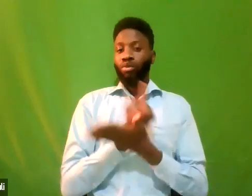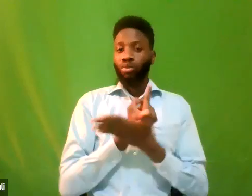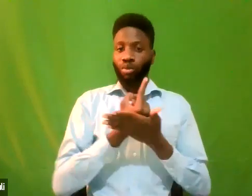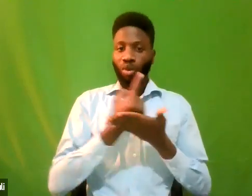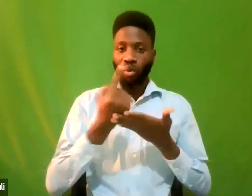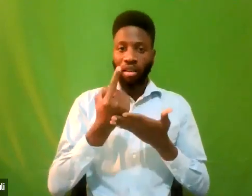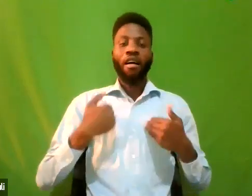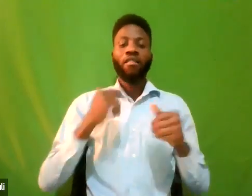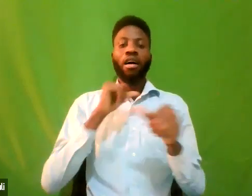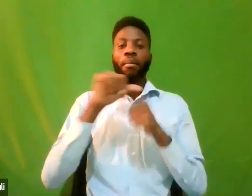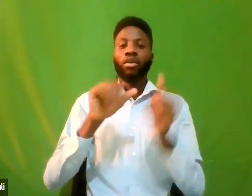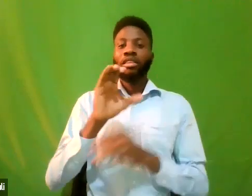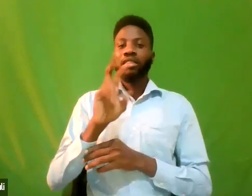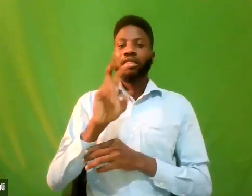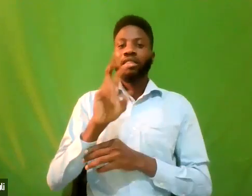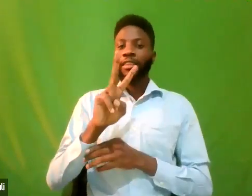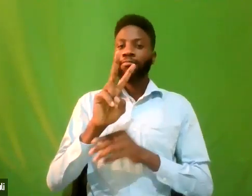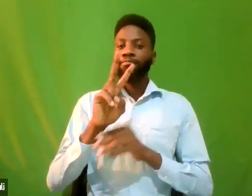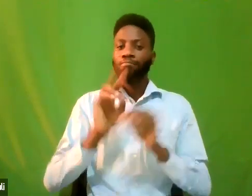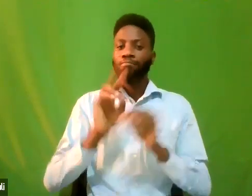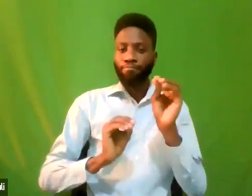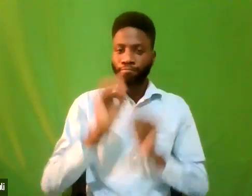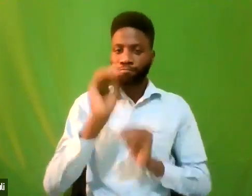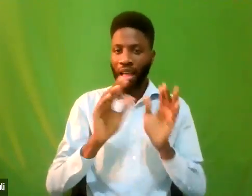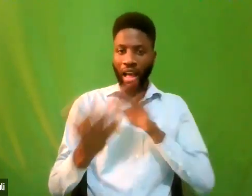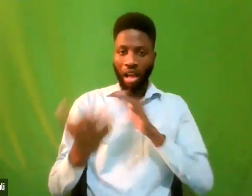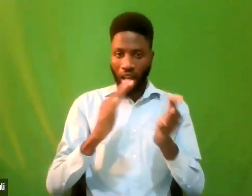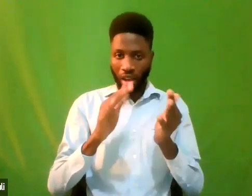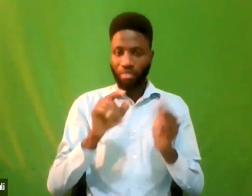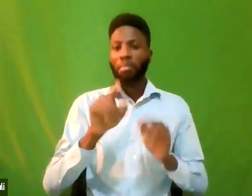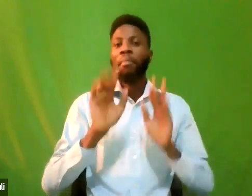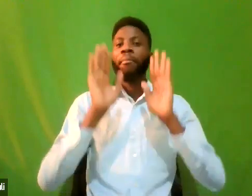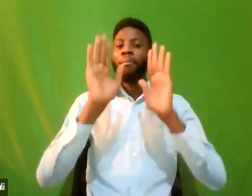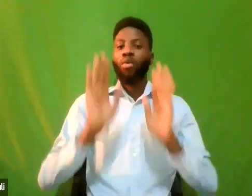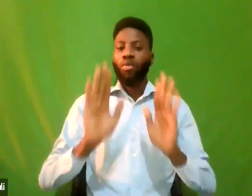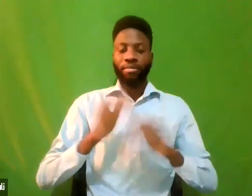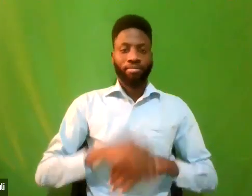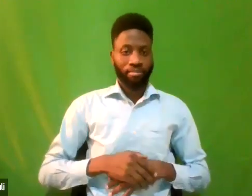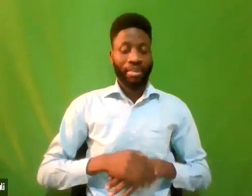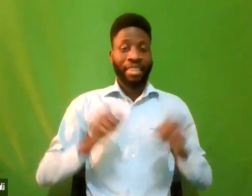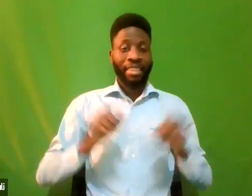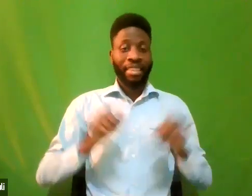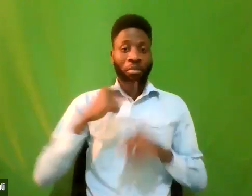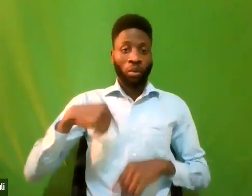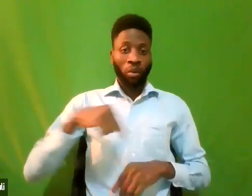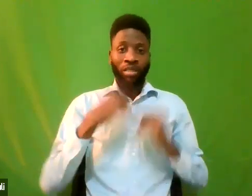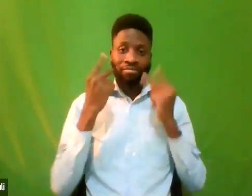writing, which was very essential, I believe. And through the same, we've been able to see that most of us have